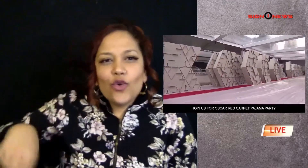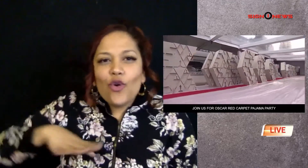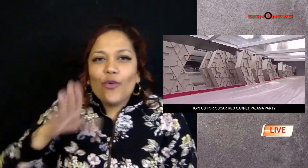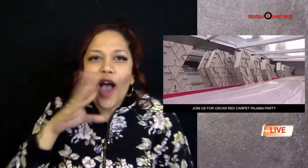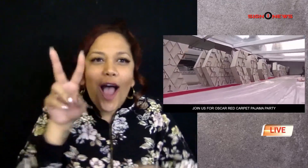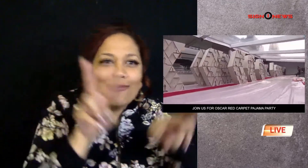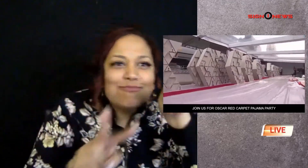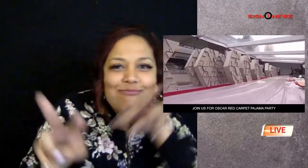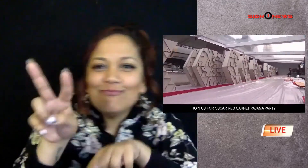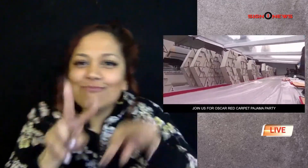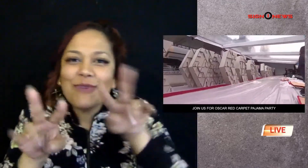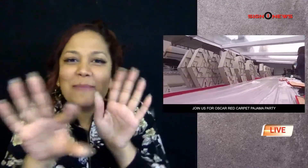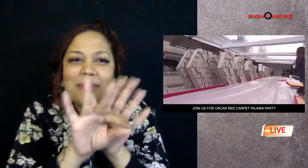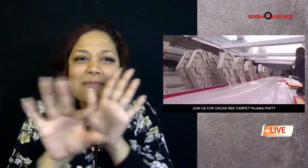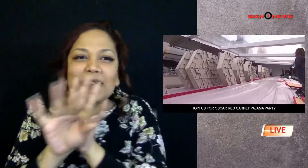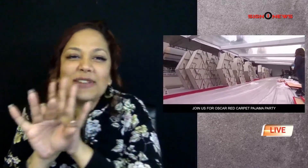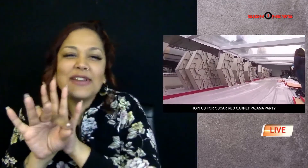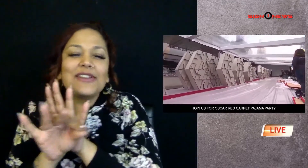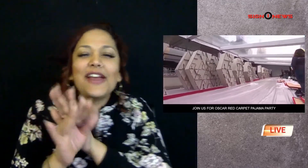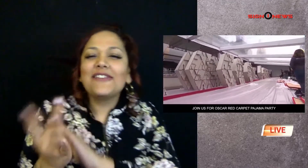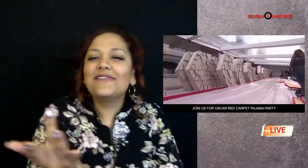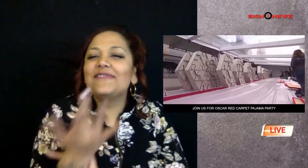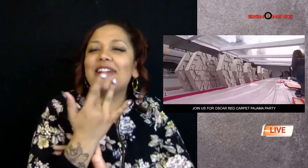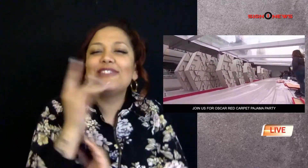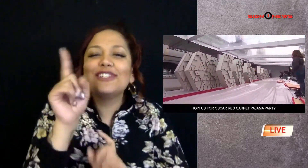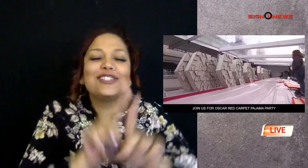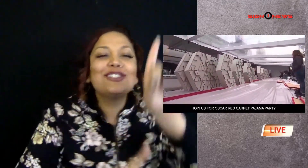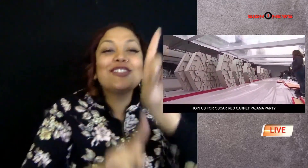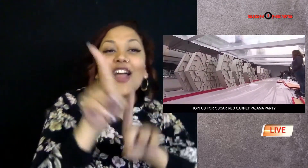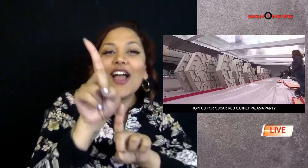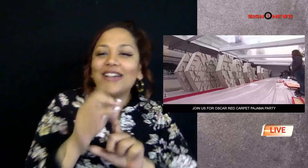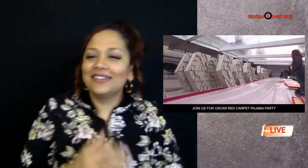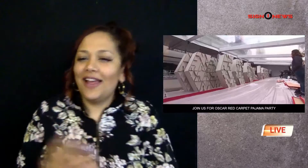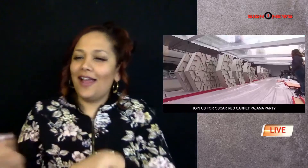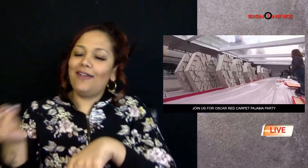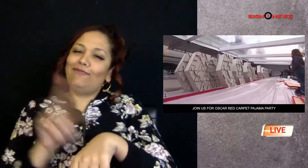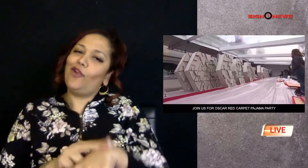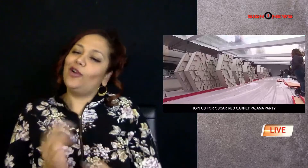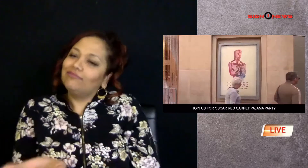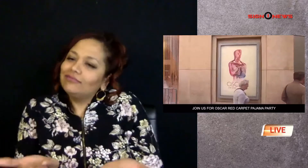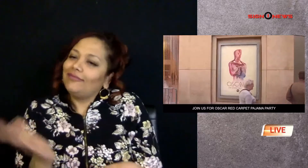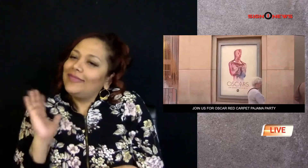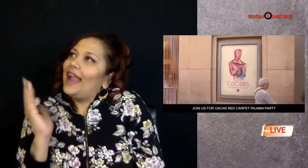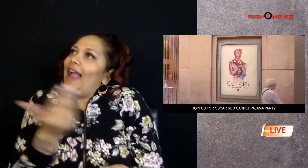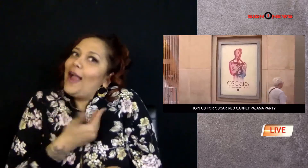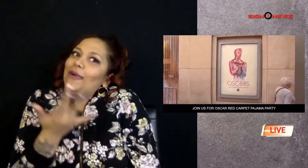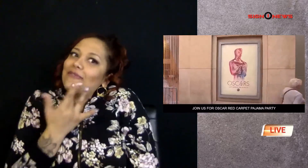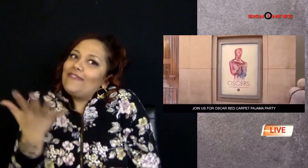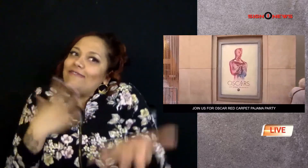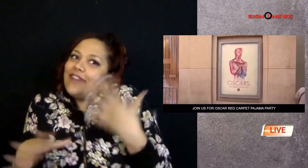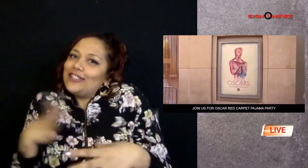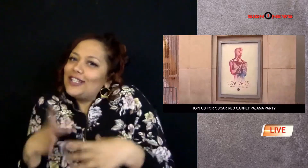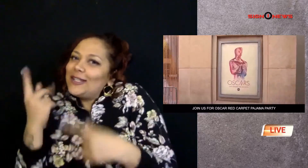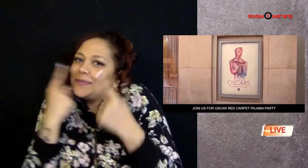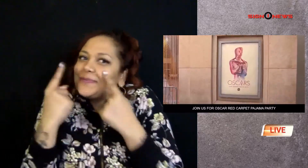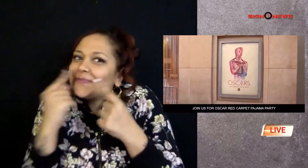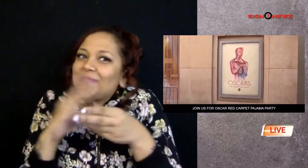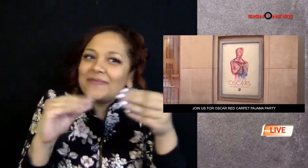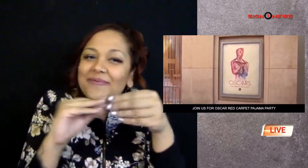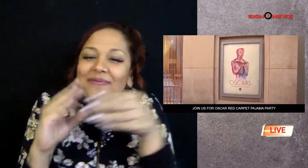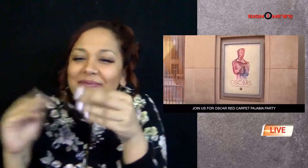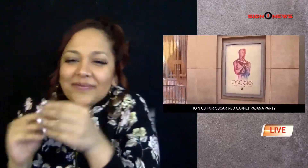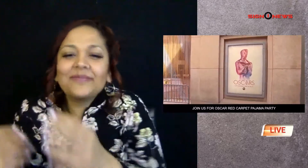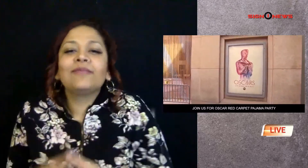Anger, as we, look around and pick out our favorite Hollywood stars and, of course,